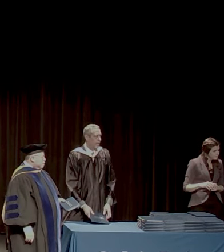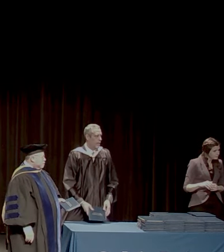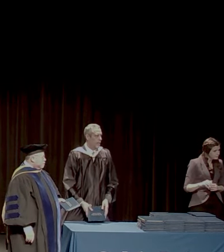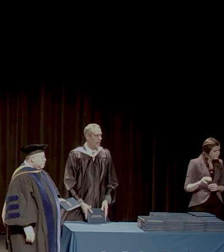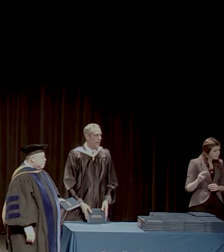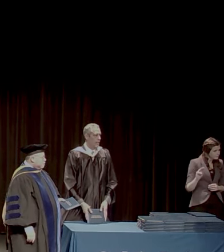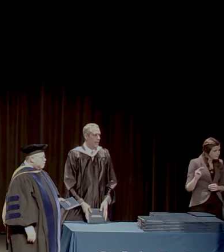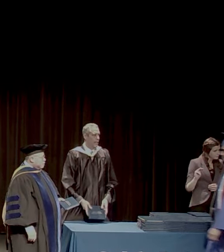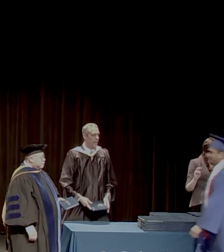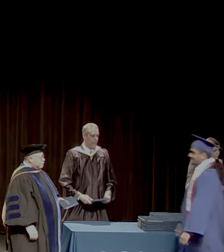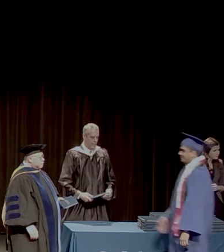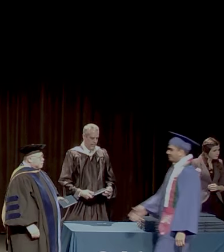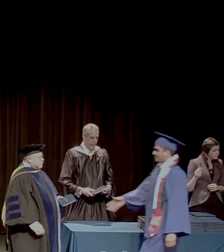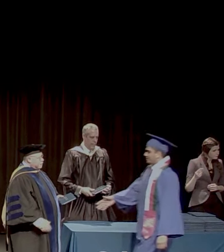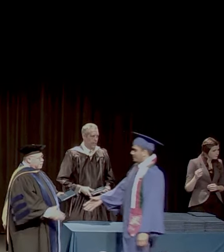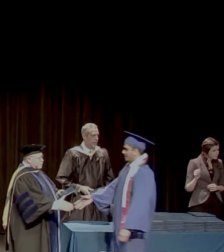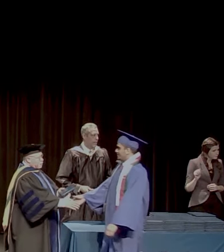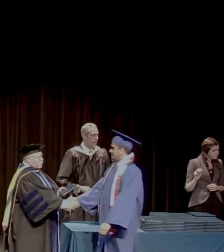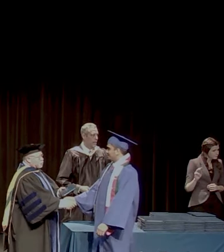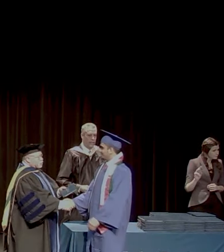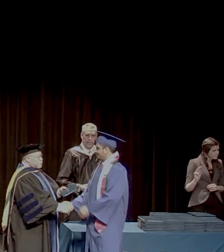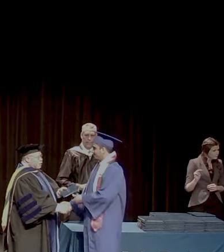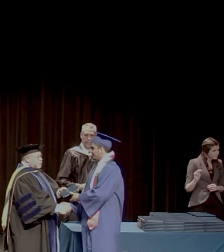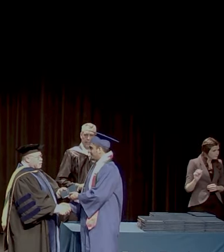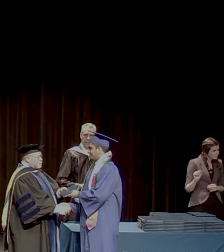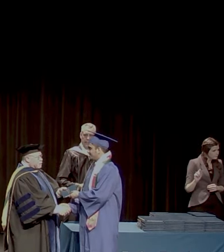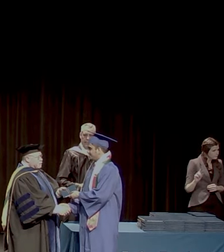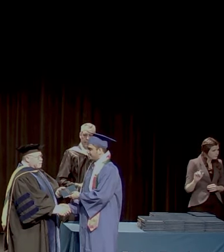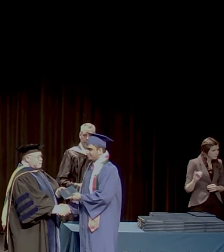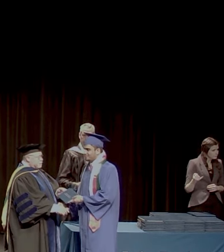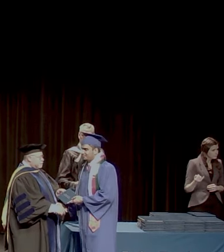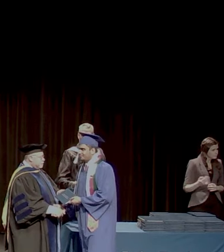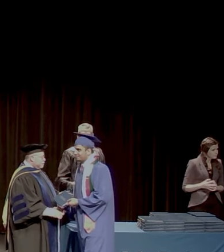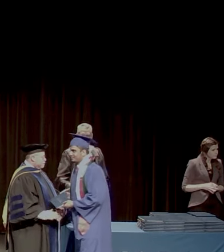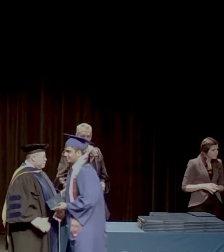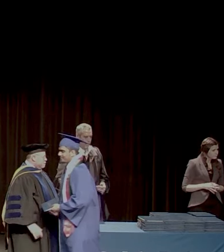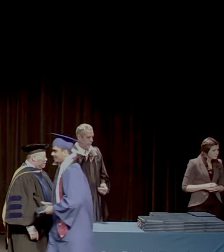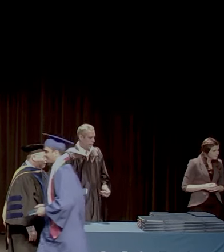Mohammed Al-Jamri, Associate in Applied Science, Simulation Technology.